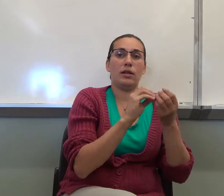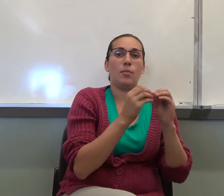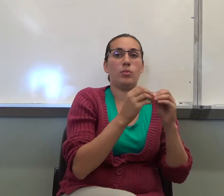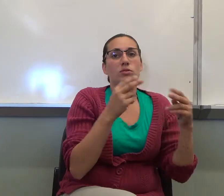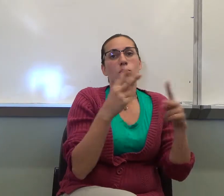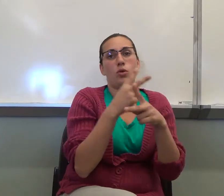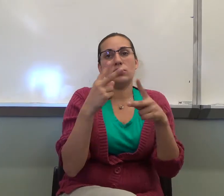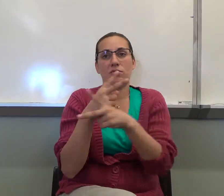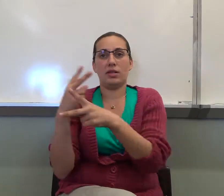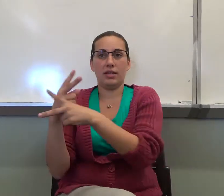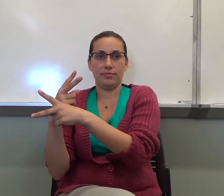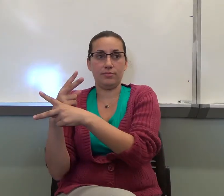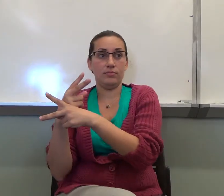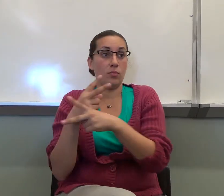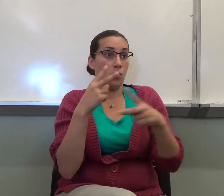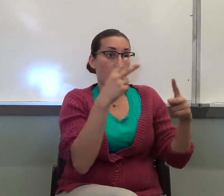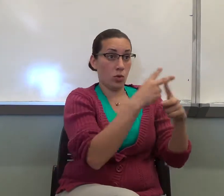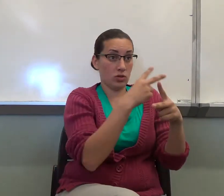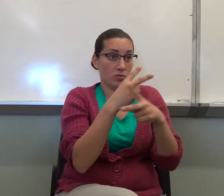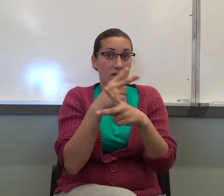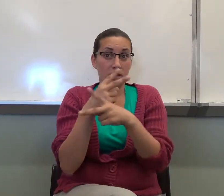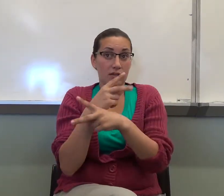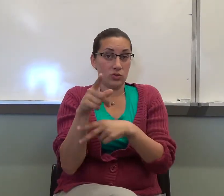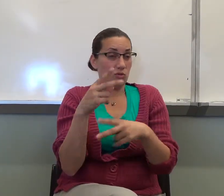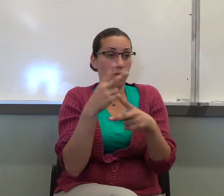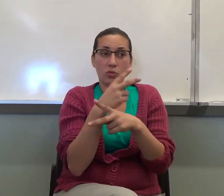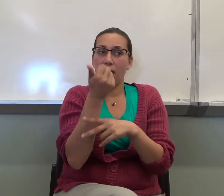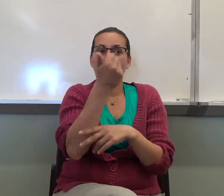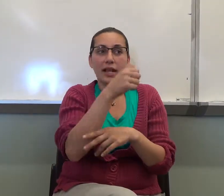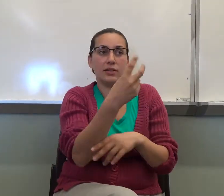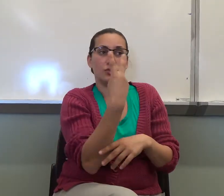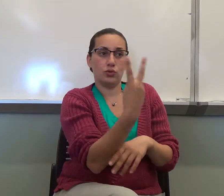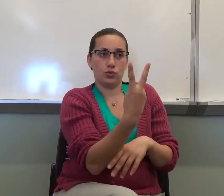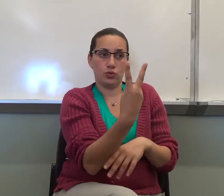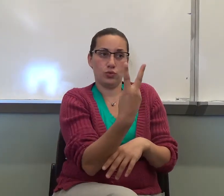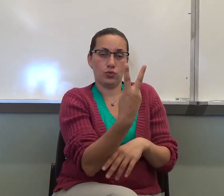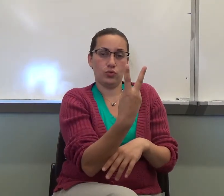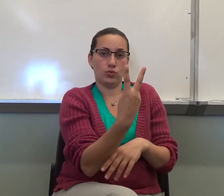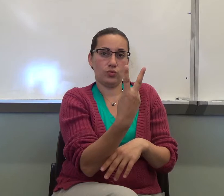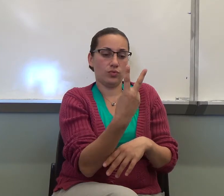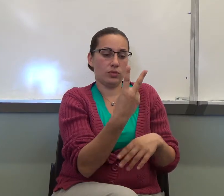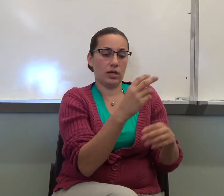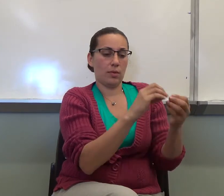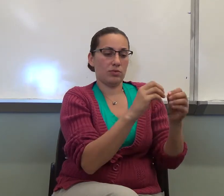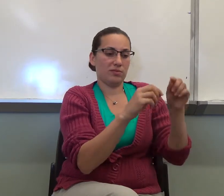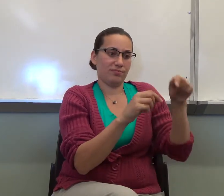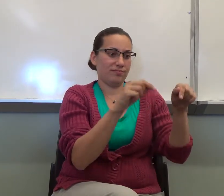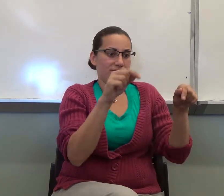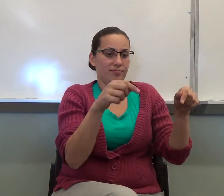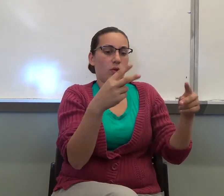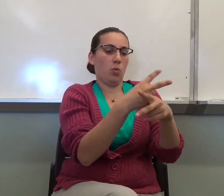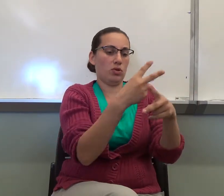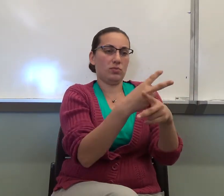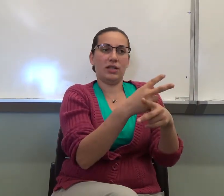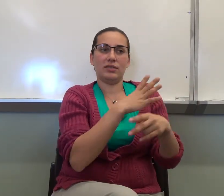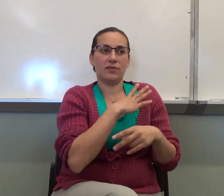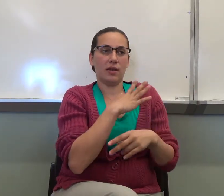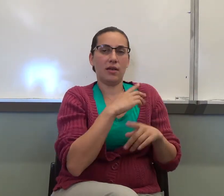with multiplication, you can multiply any 2 you want. Well, you can multiply anything by y if you don't know what y is. So